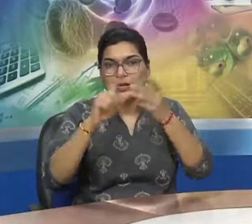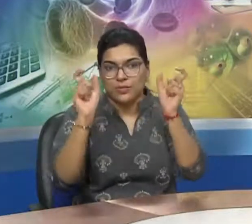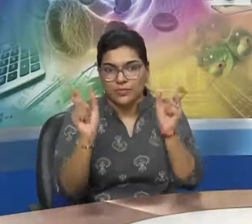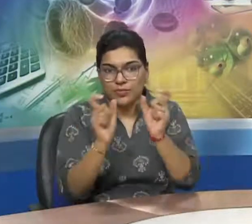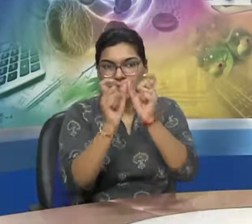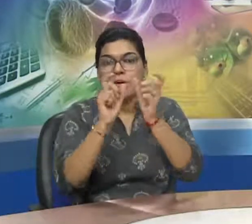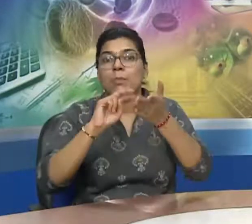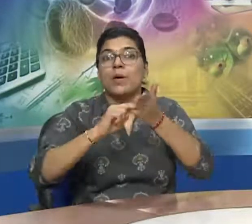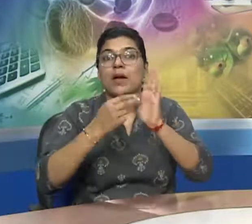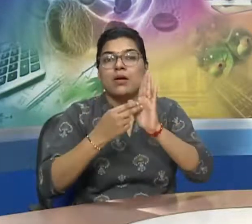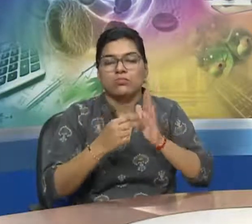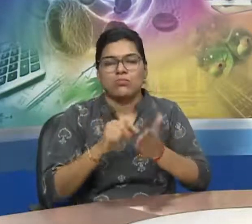color,